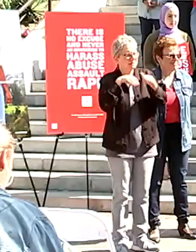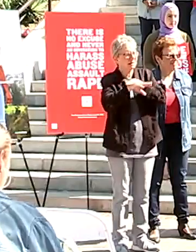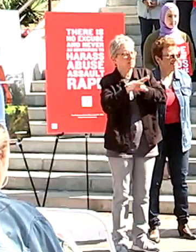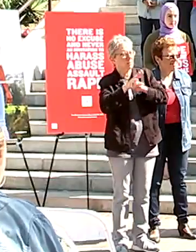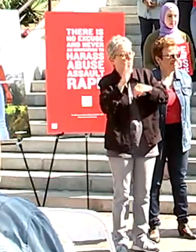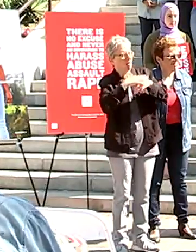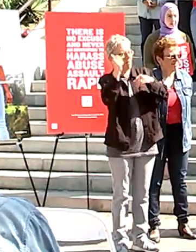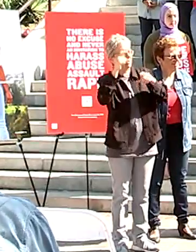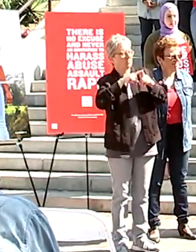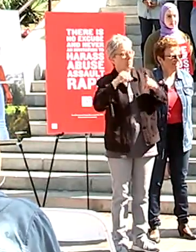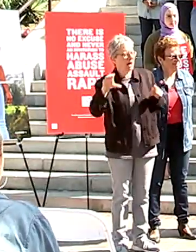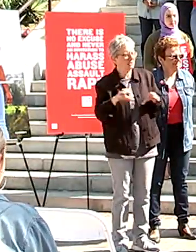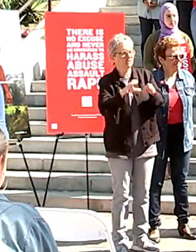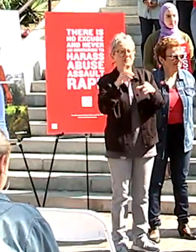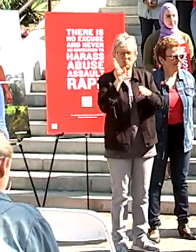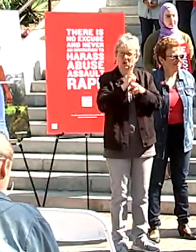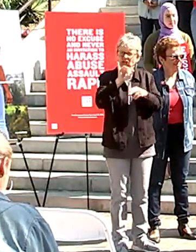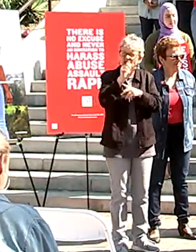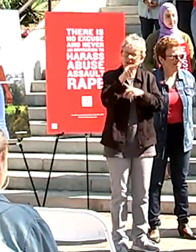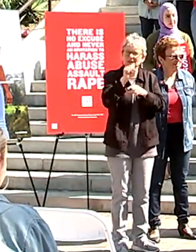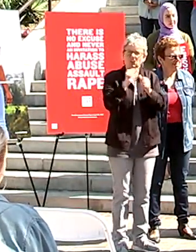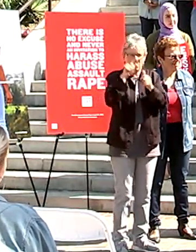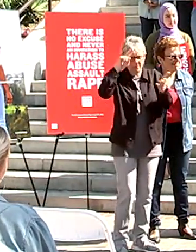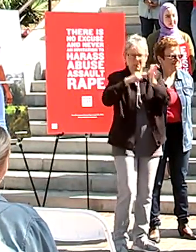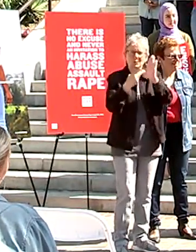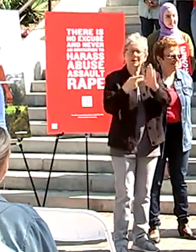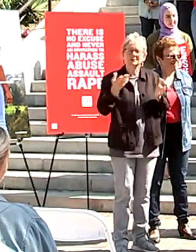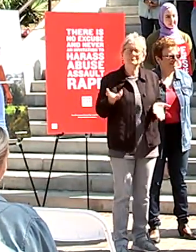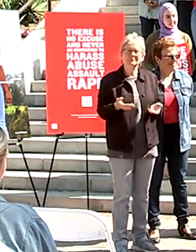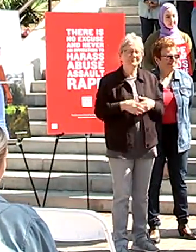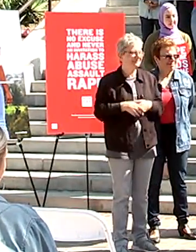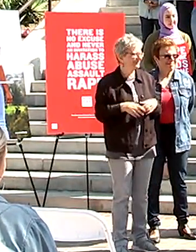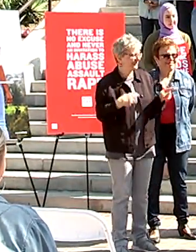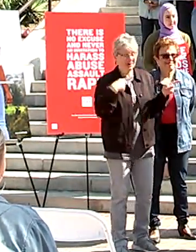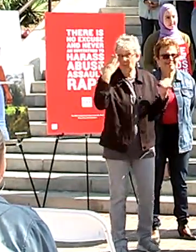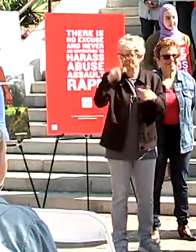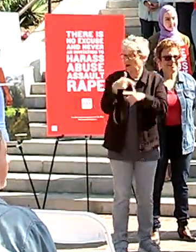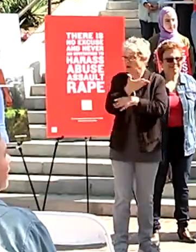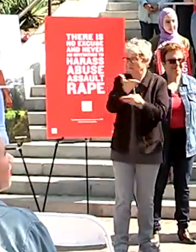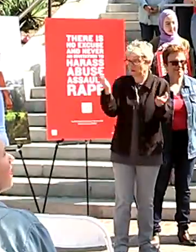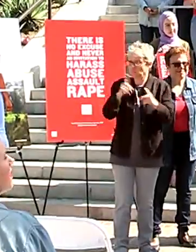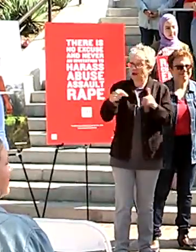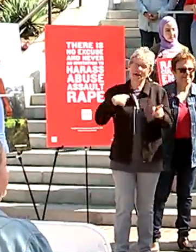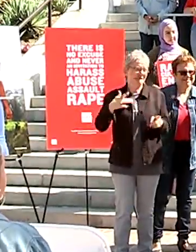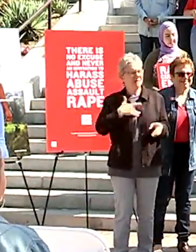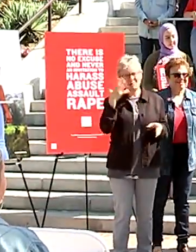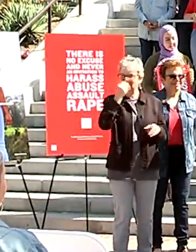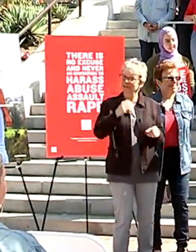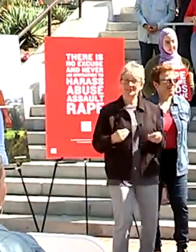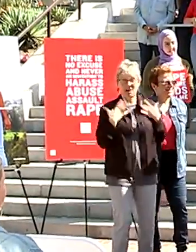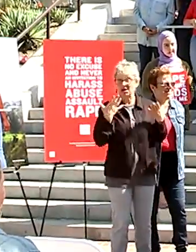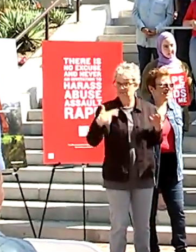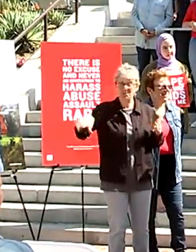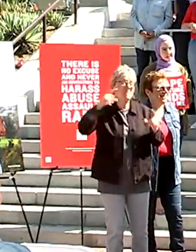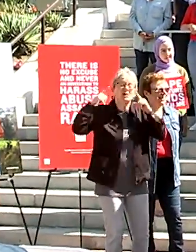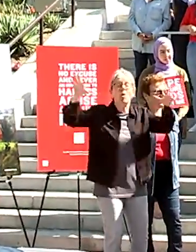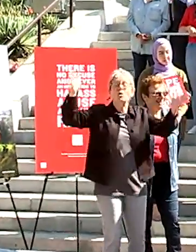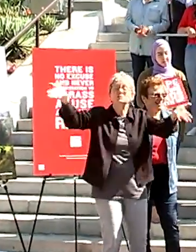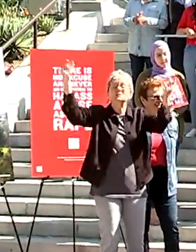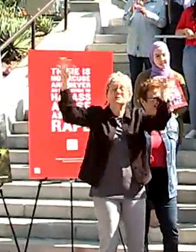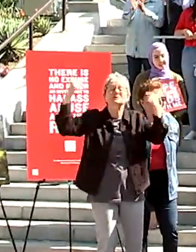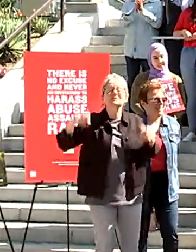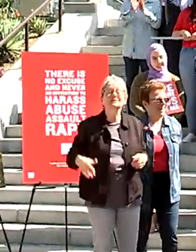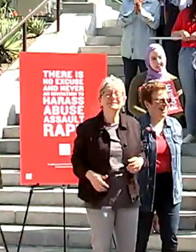call to action. Wearing jeans with a purpose. And I don't know about all of you, but I'm feeling pretty inspired, so make some